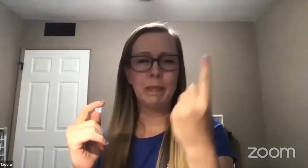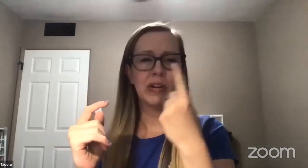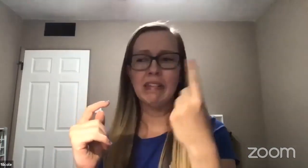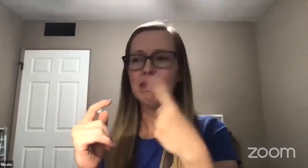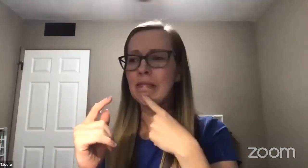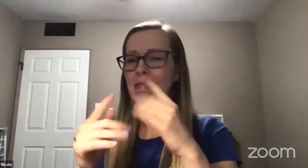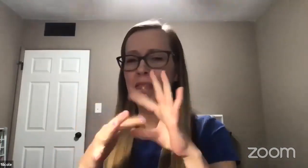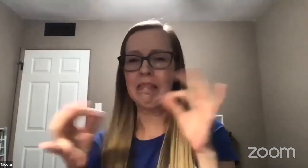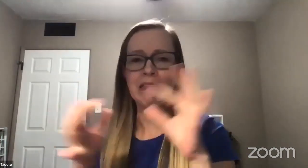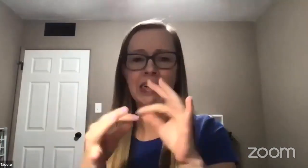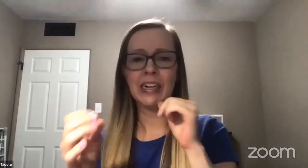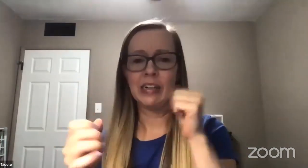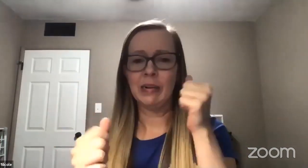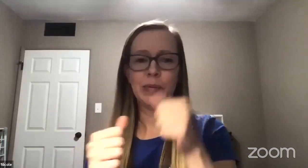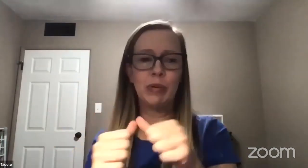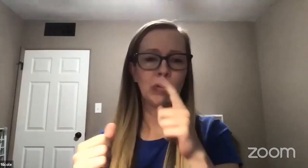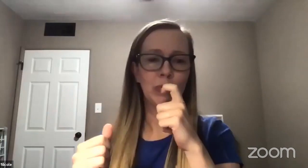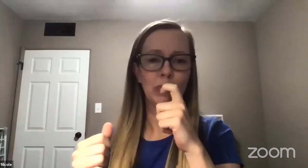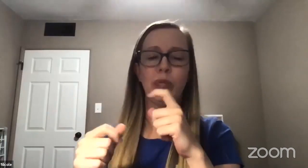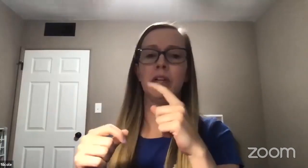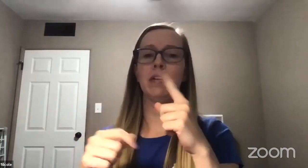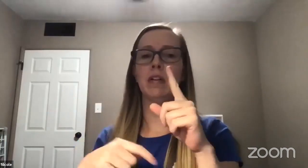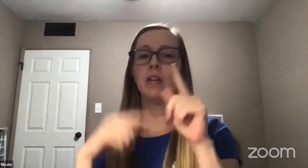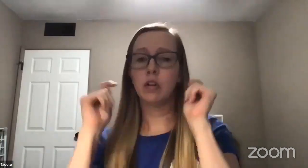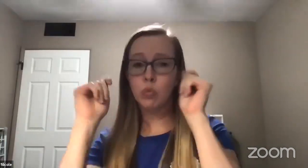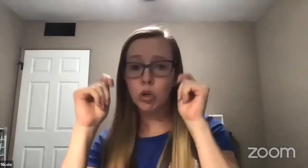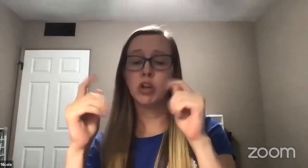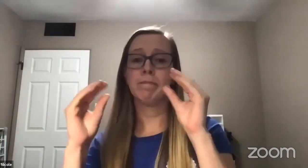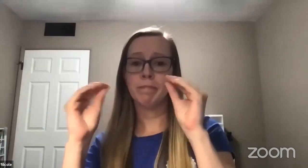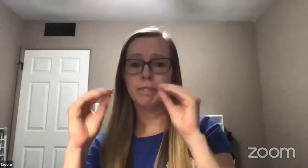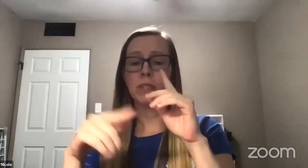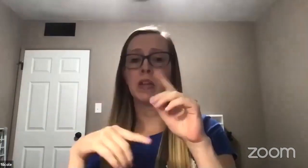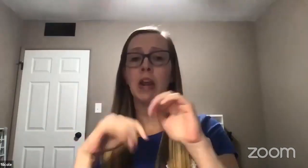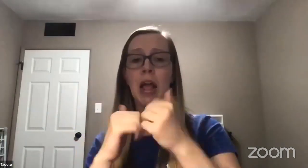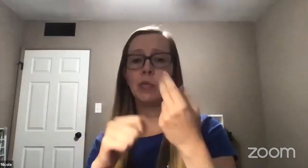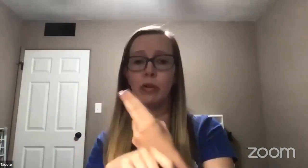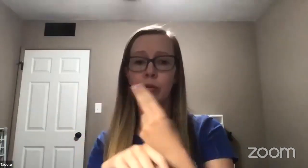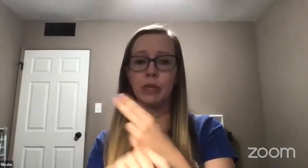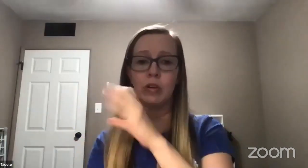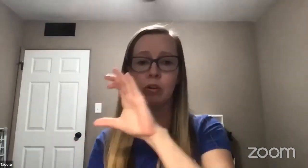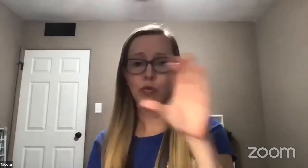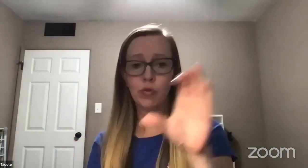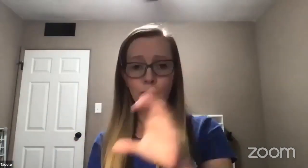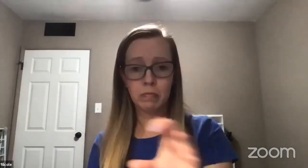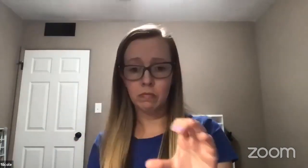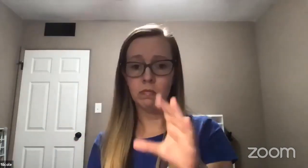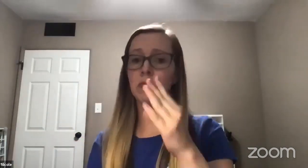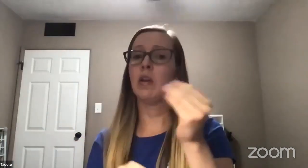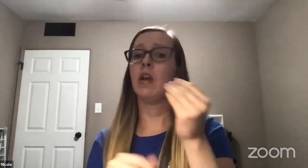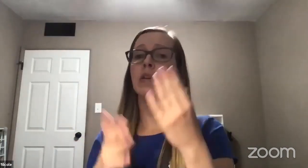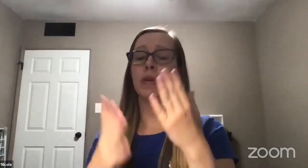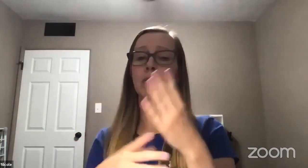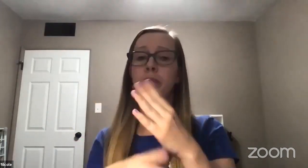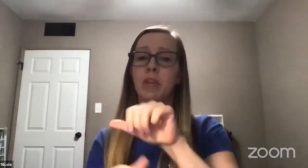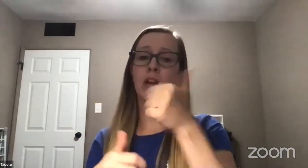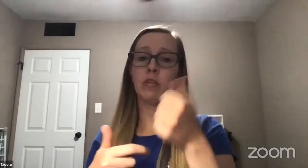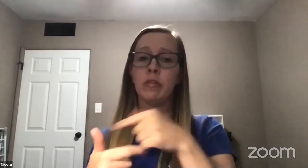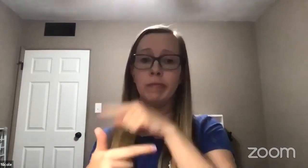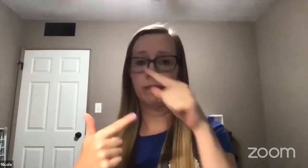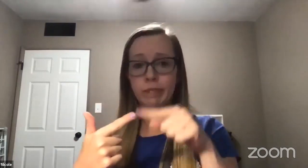up tutorials and videos. I don't remember who had done it in the past, but showing people how to use Zoom. I know that there was